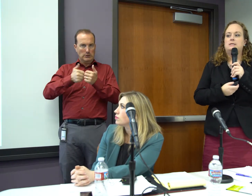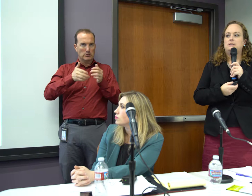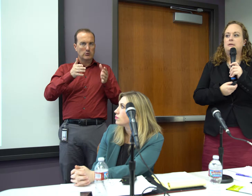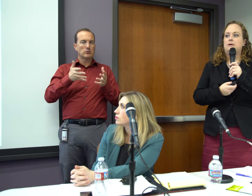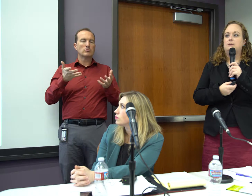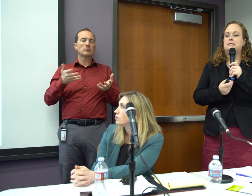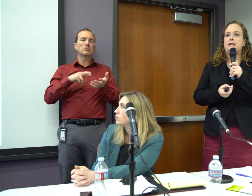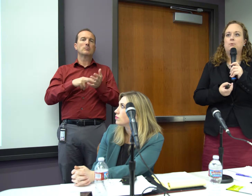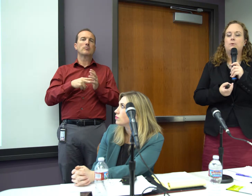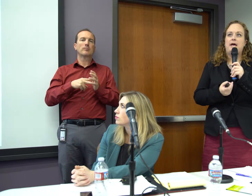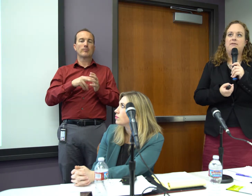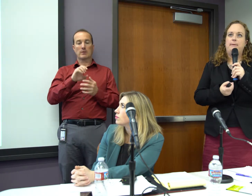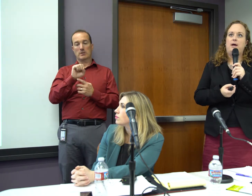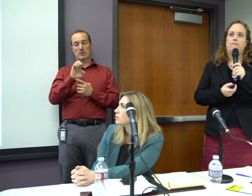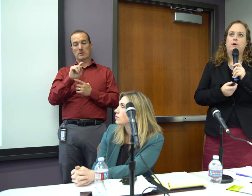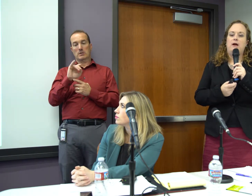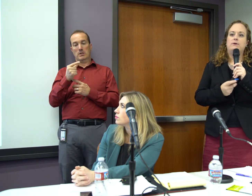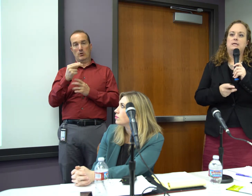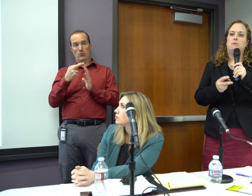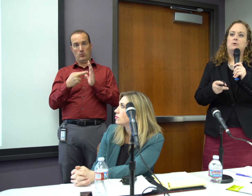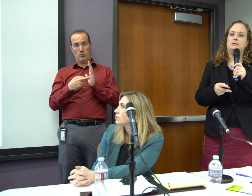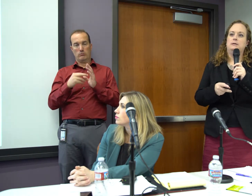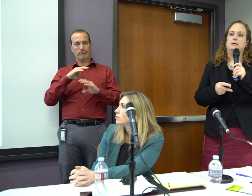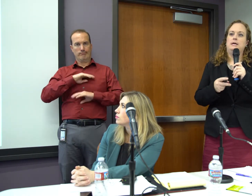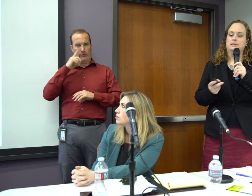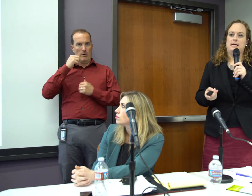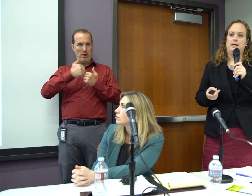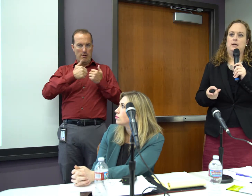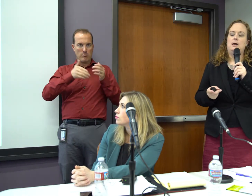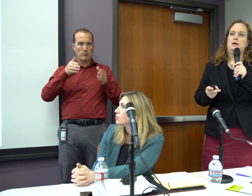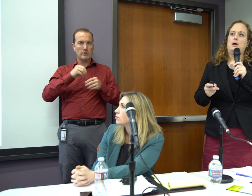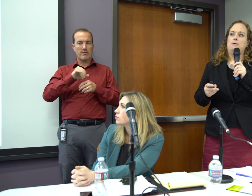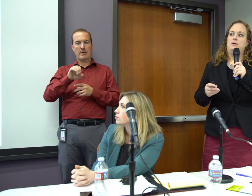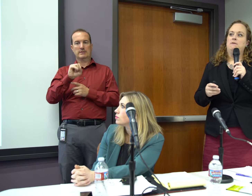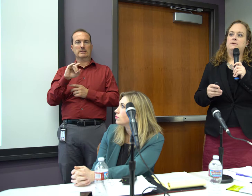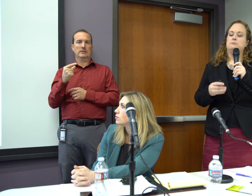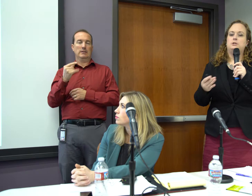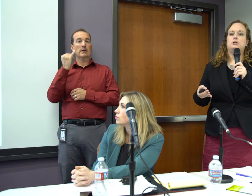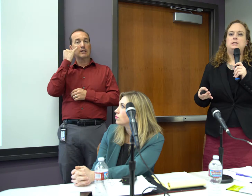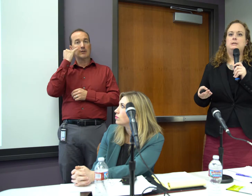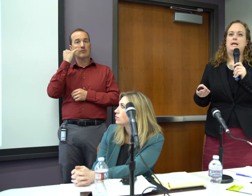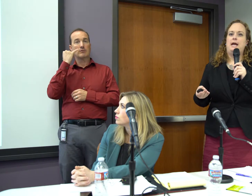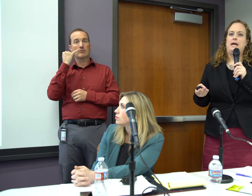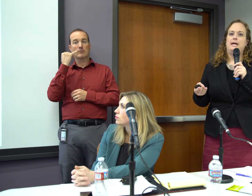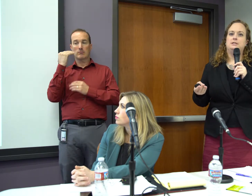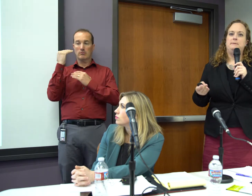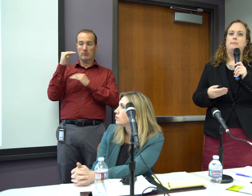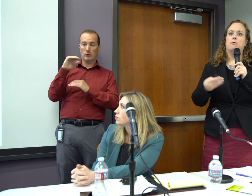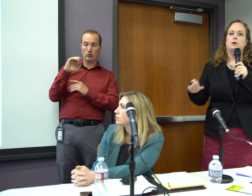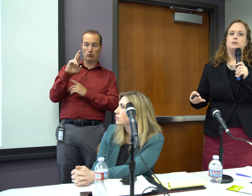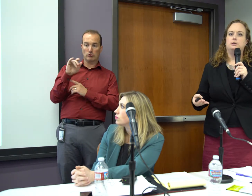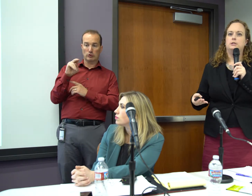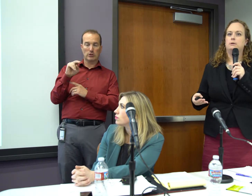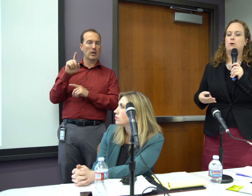So the setting rules have to be met for every single person in the setting. If there's a restriction, it can't just